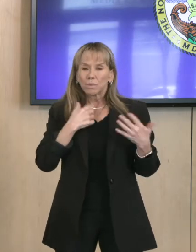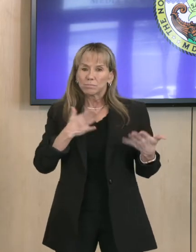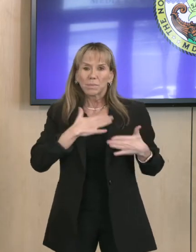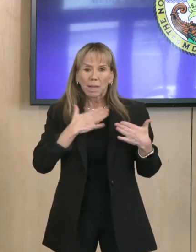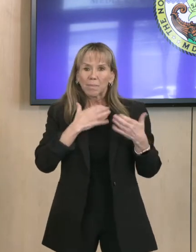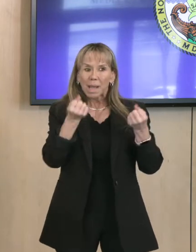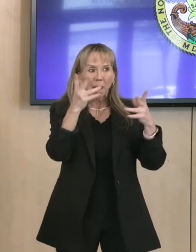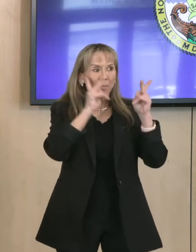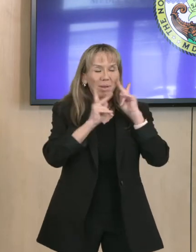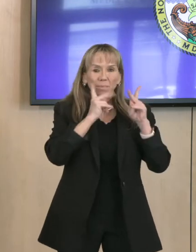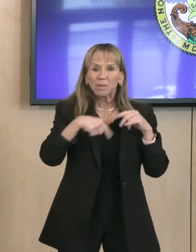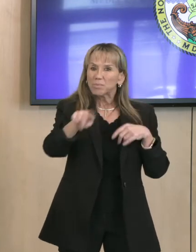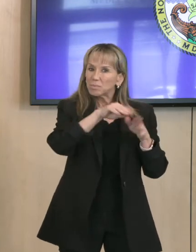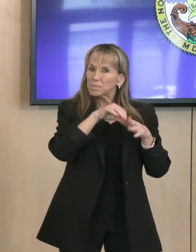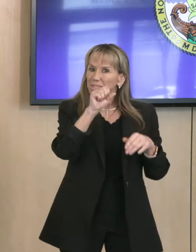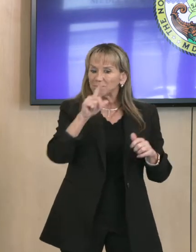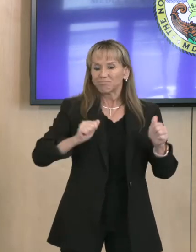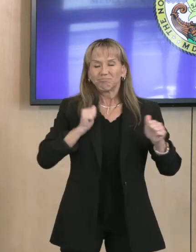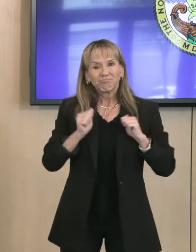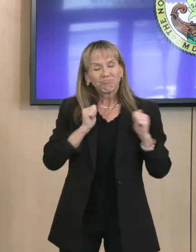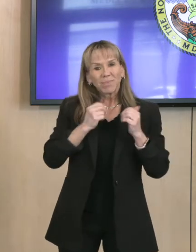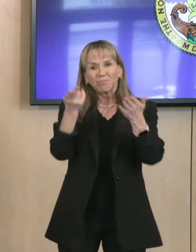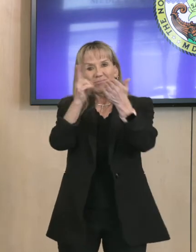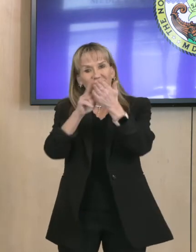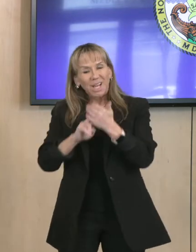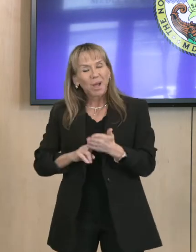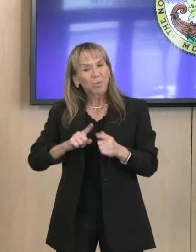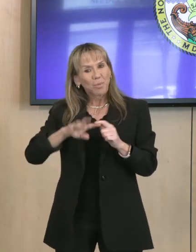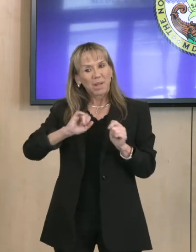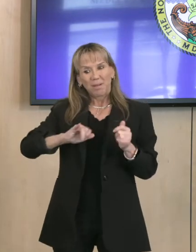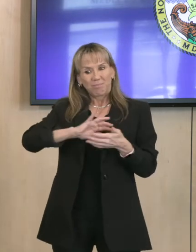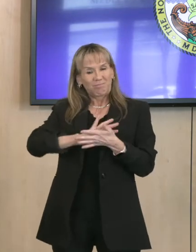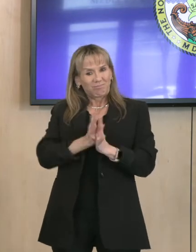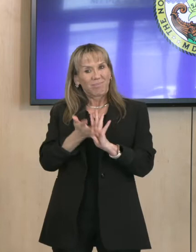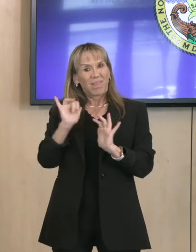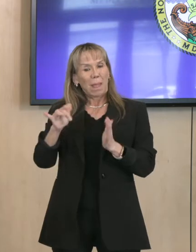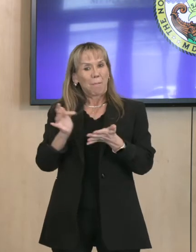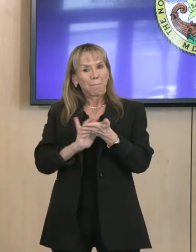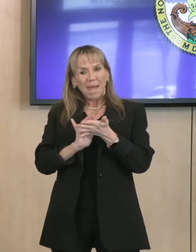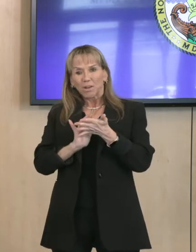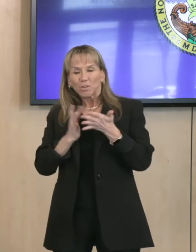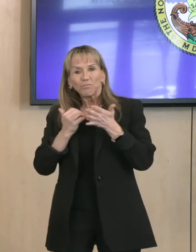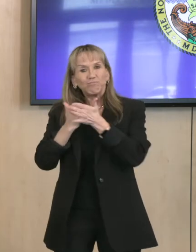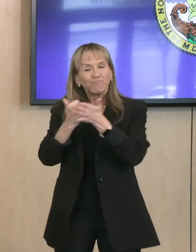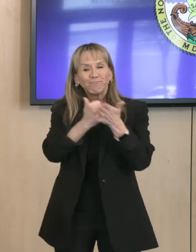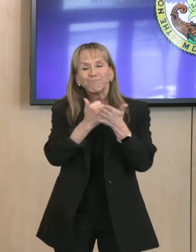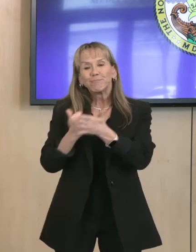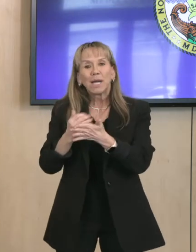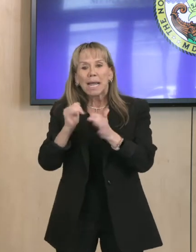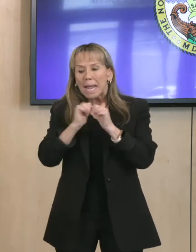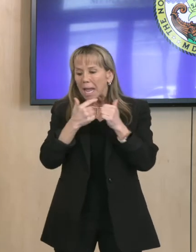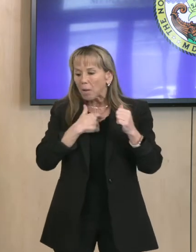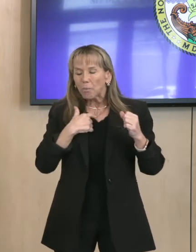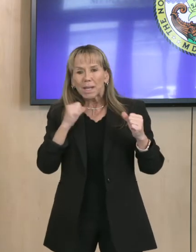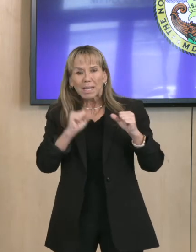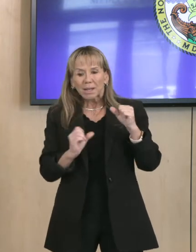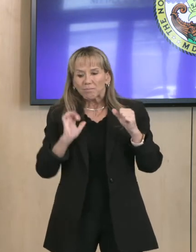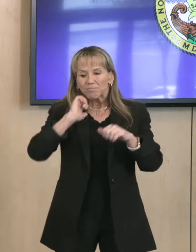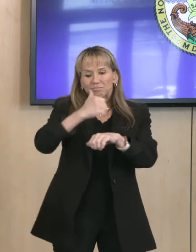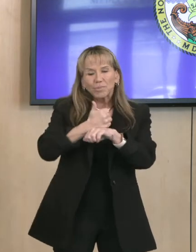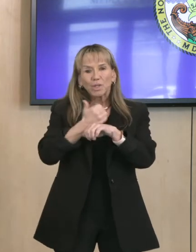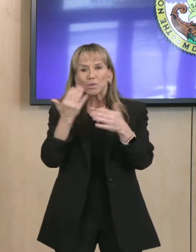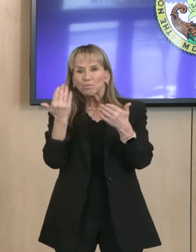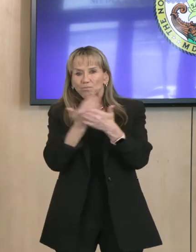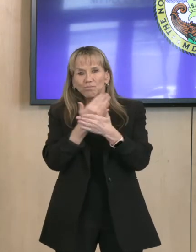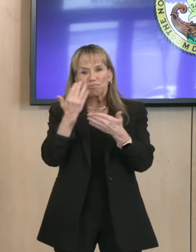and signed up to be a part of our Medical Reserve Corps for how we can put together the right configuration of the right structure with the right stuff from the